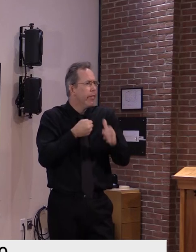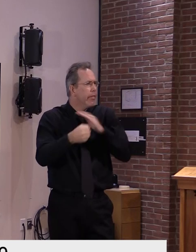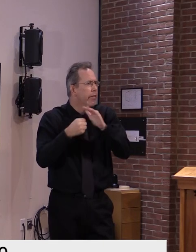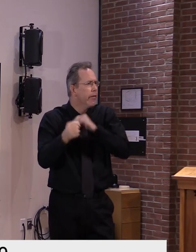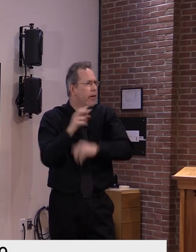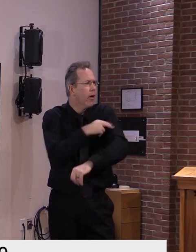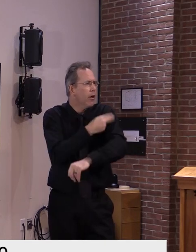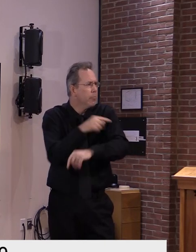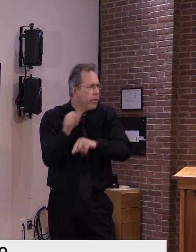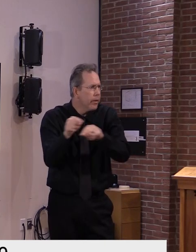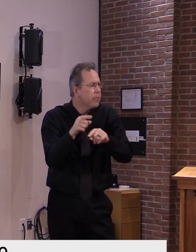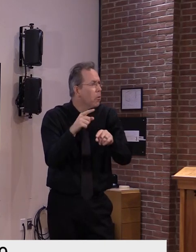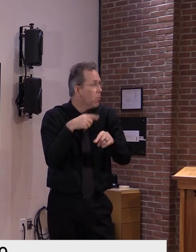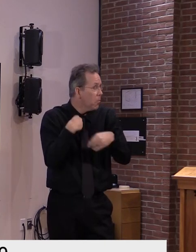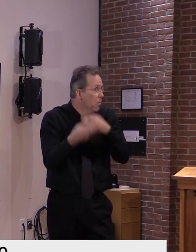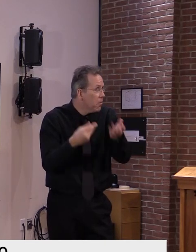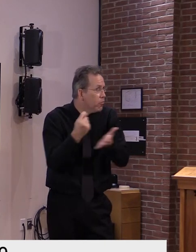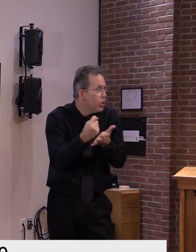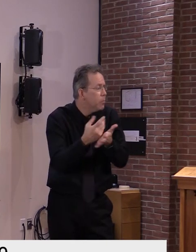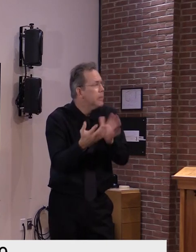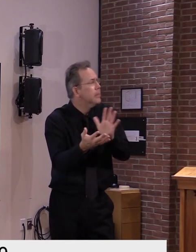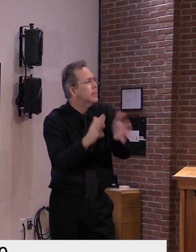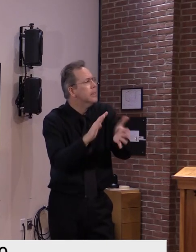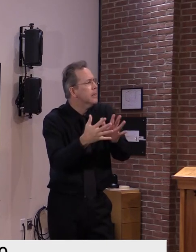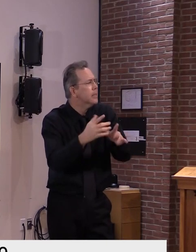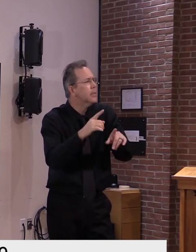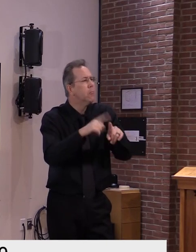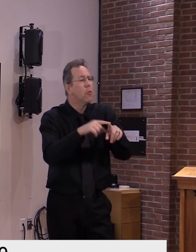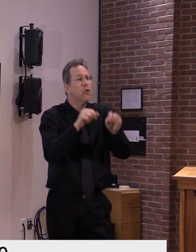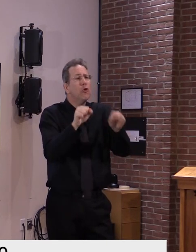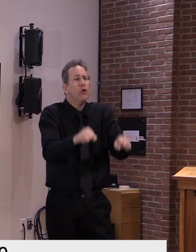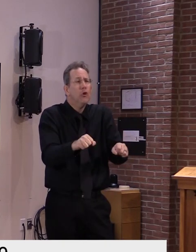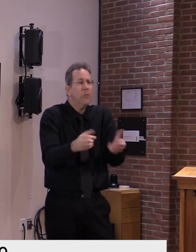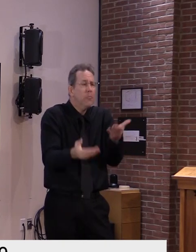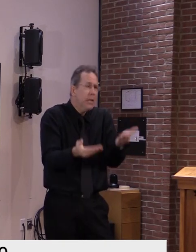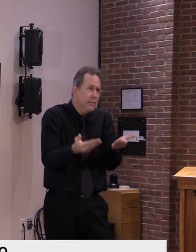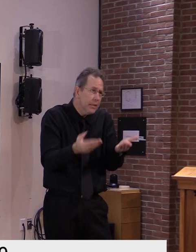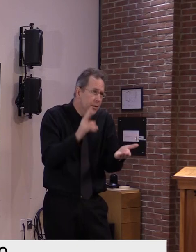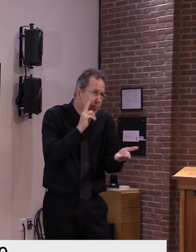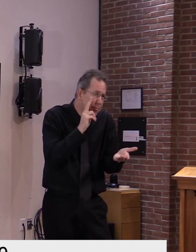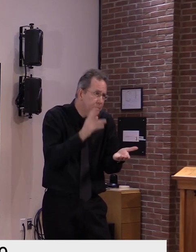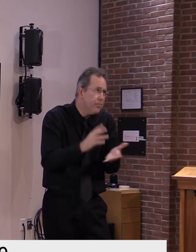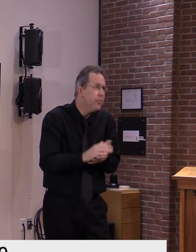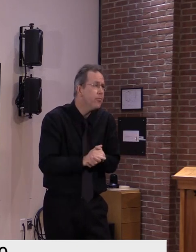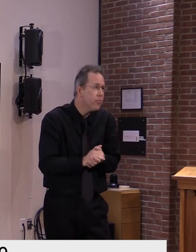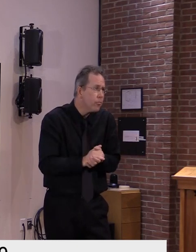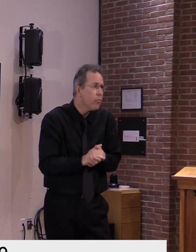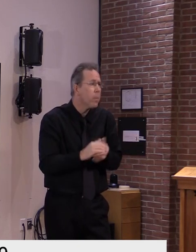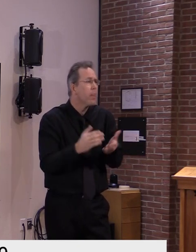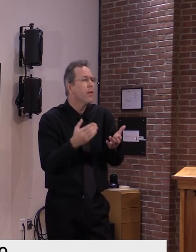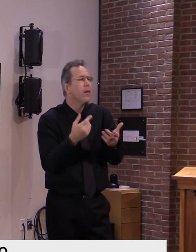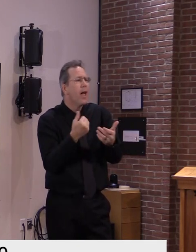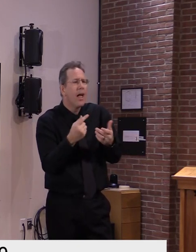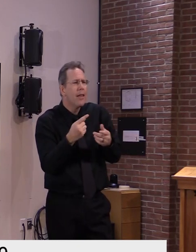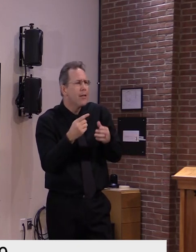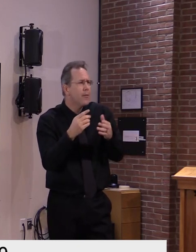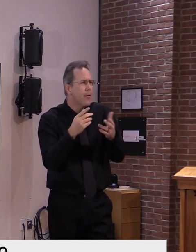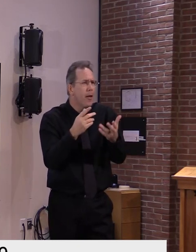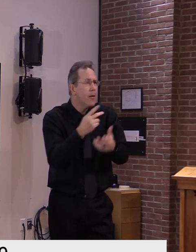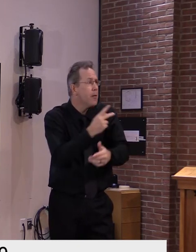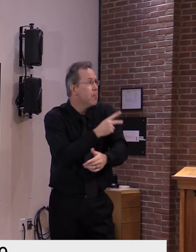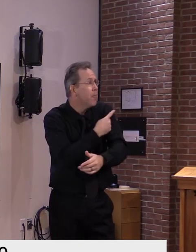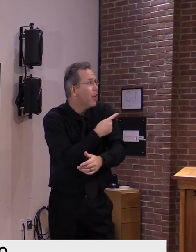long as there is transparency and a clear shared decision-making process between patients and their